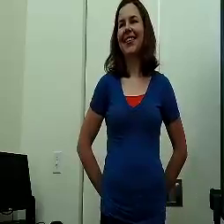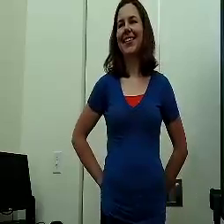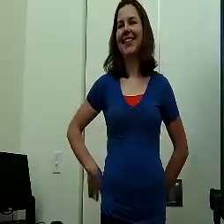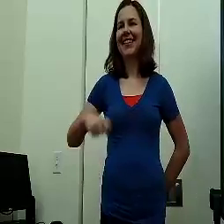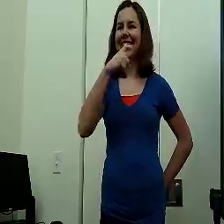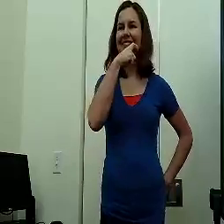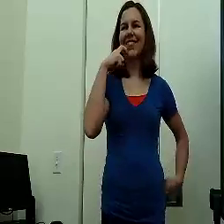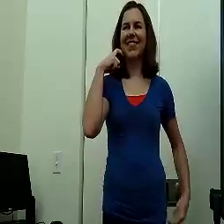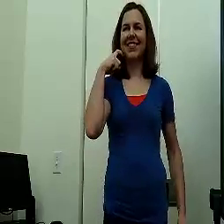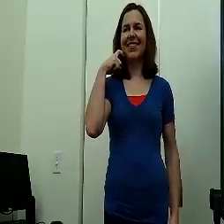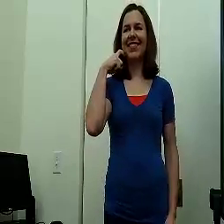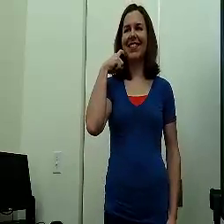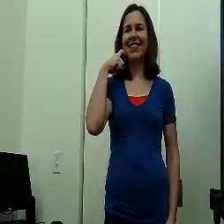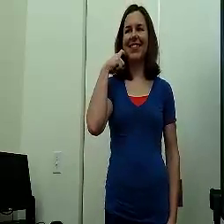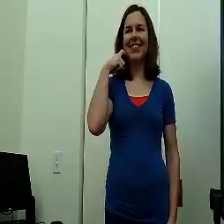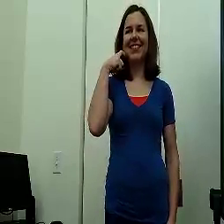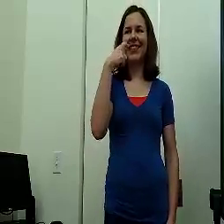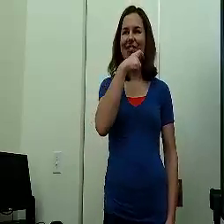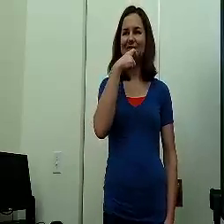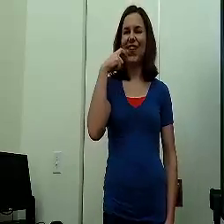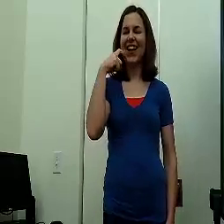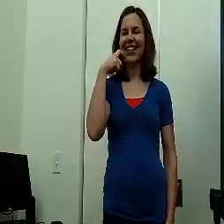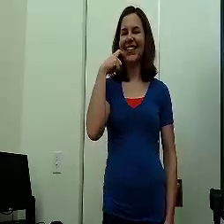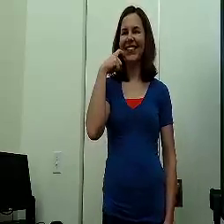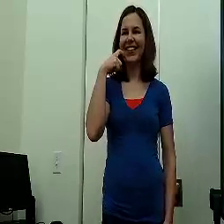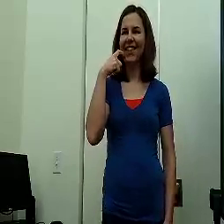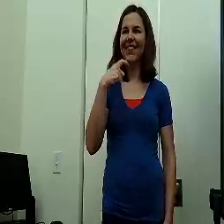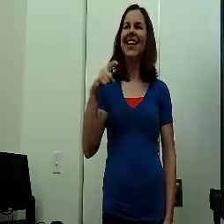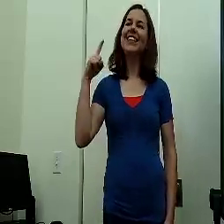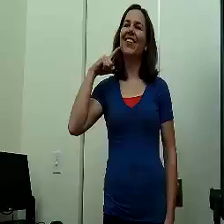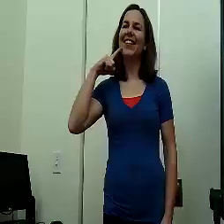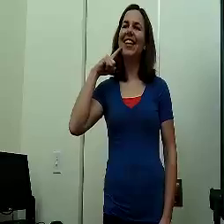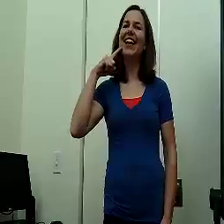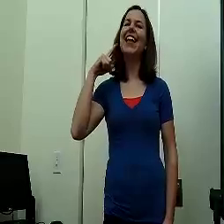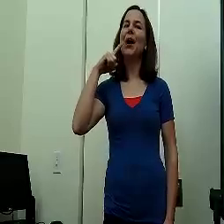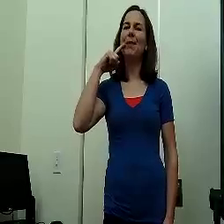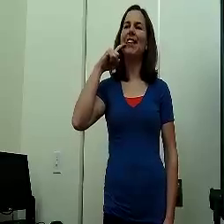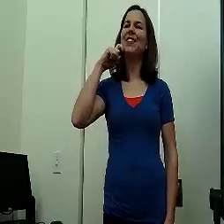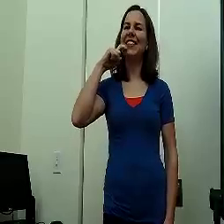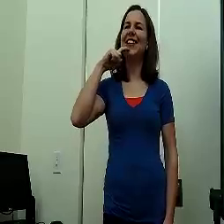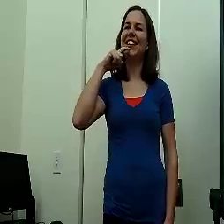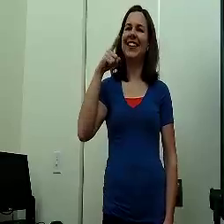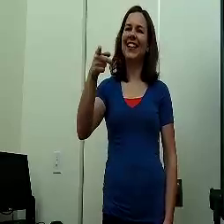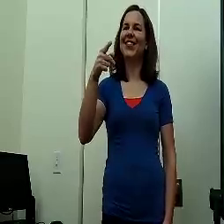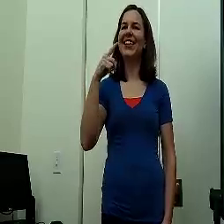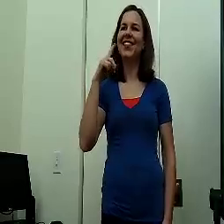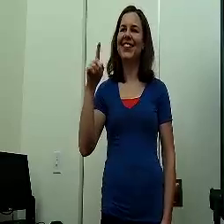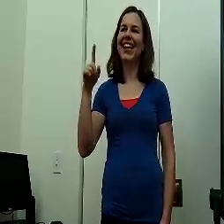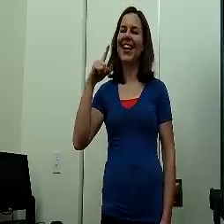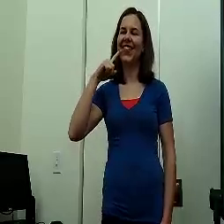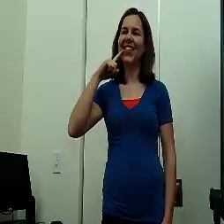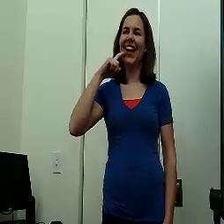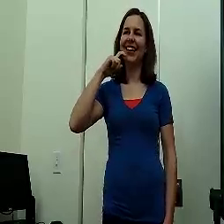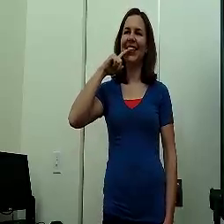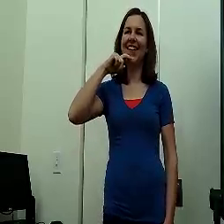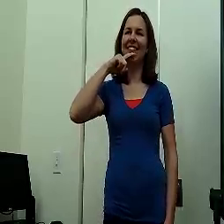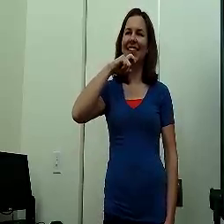like, oh, dry? Dry. Yeah. So it's kind of the opposite of cereal. So that's what Glenda was saying with that. So you have the